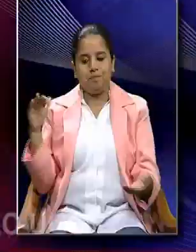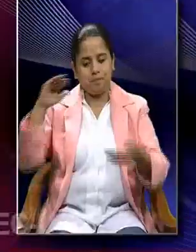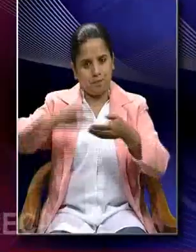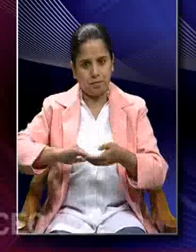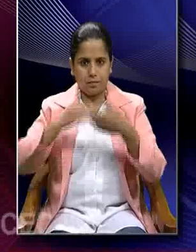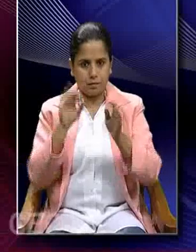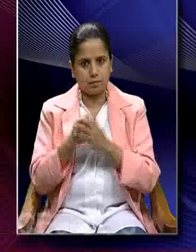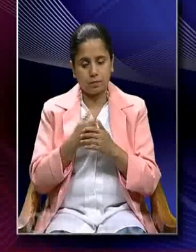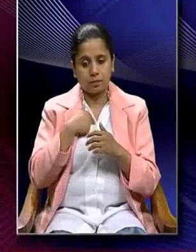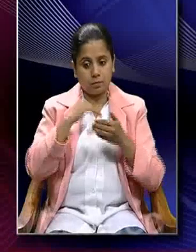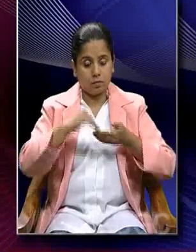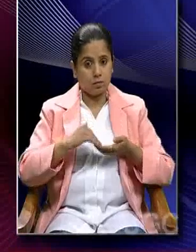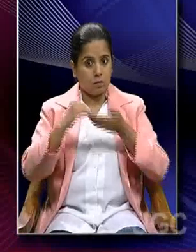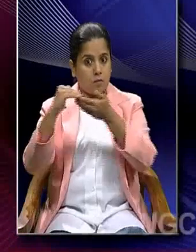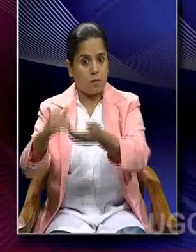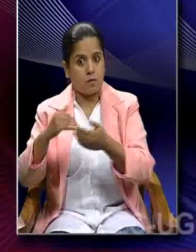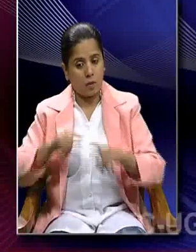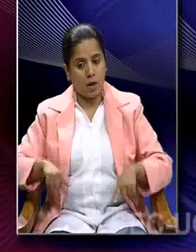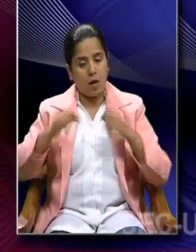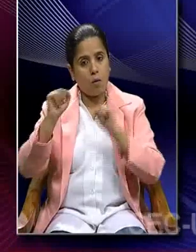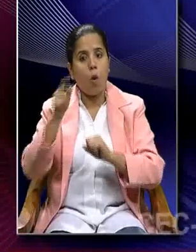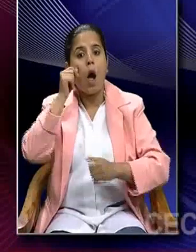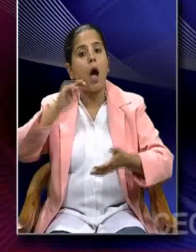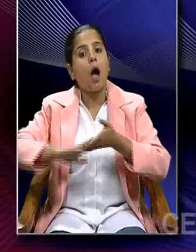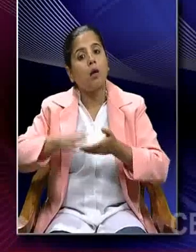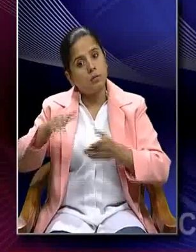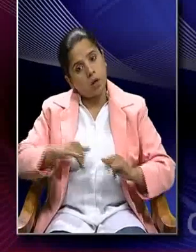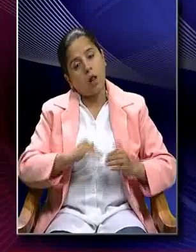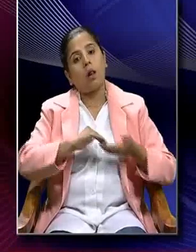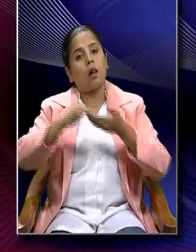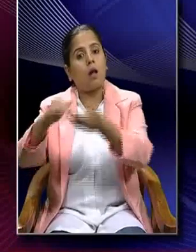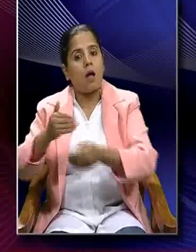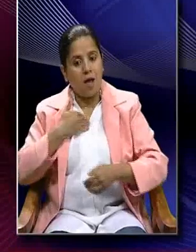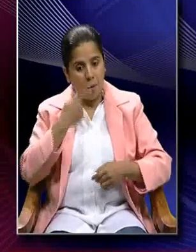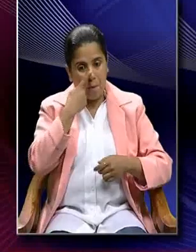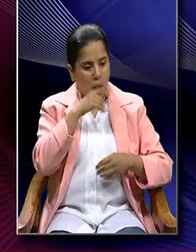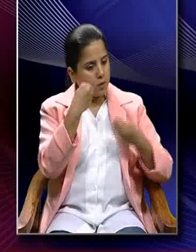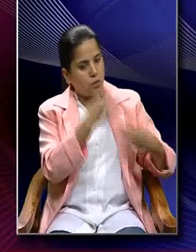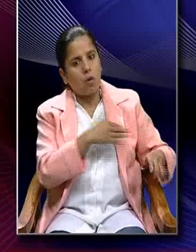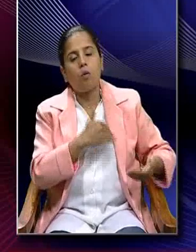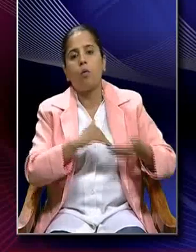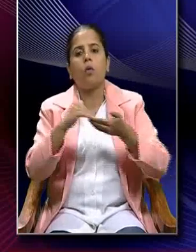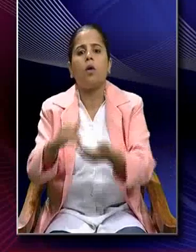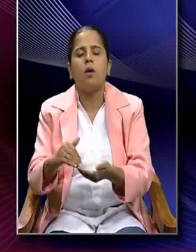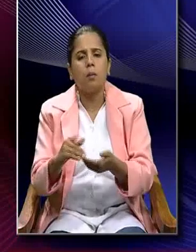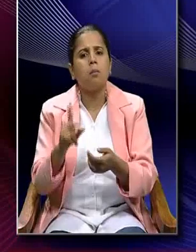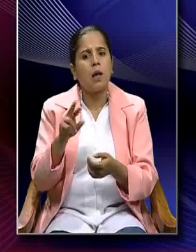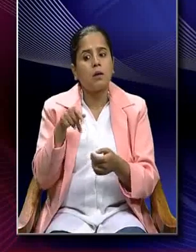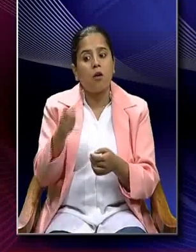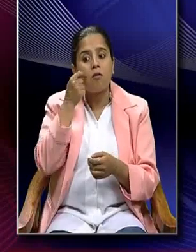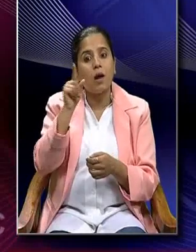she goes and lives in the residence of her husband and her in-laws. Patrilocal, the residence